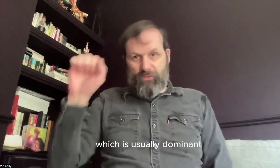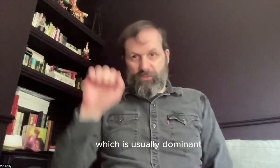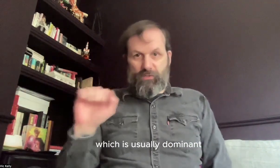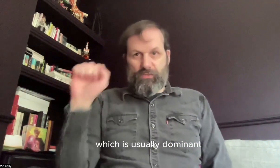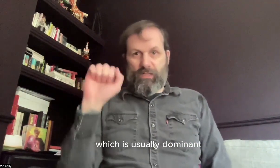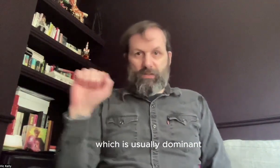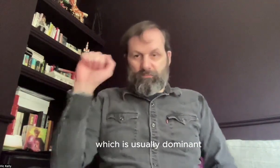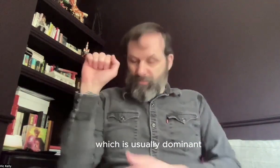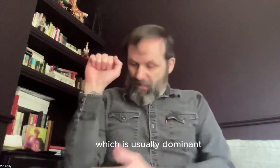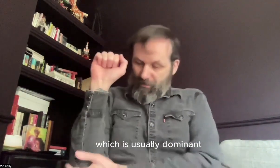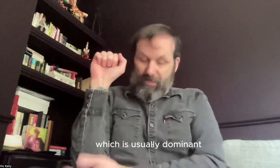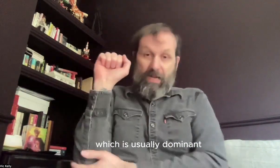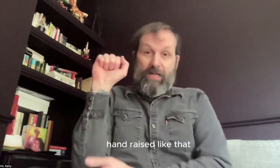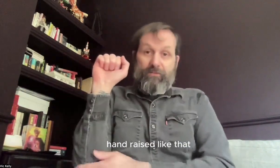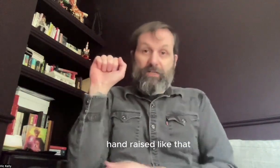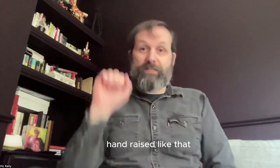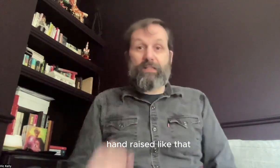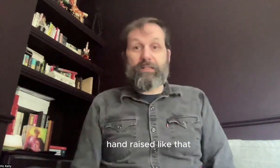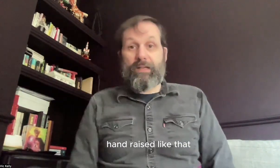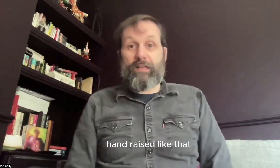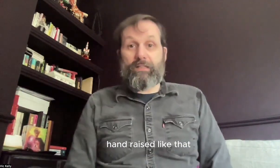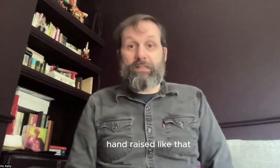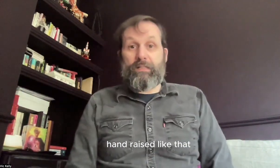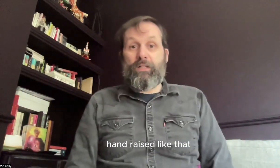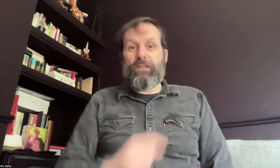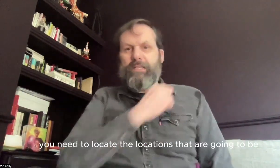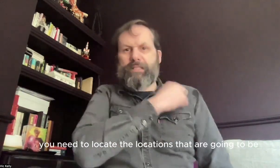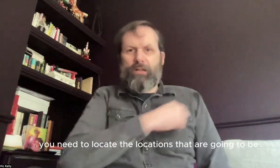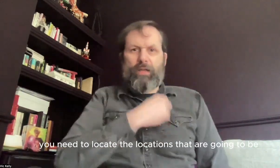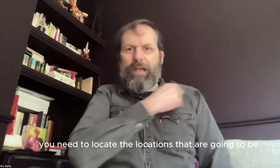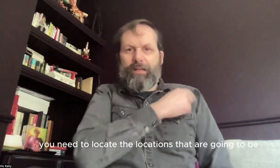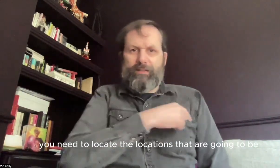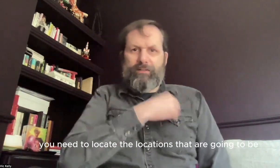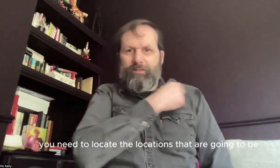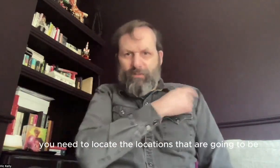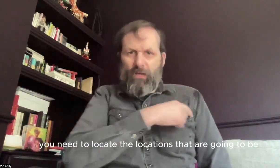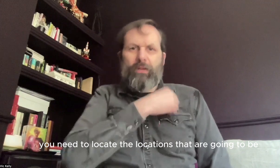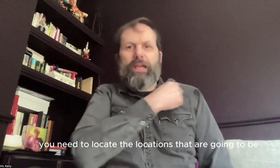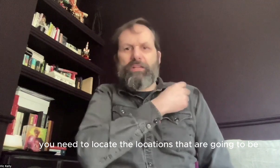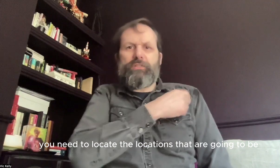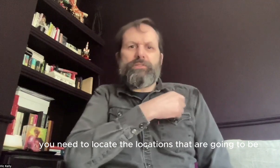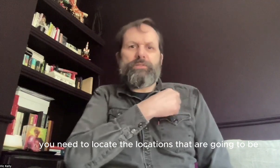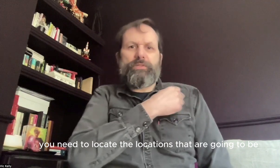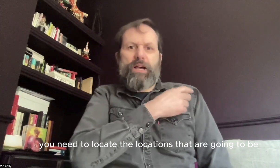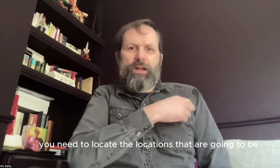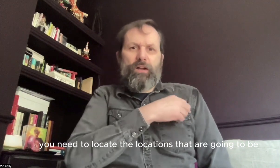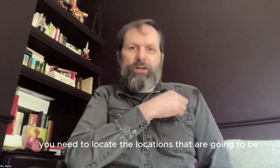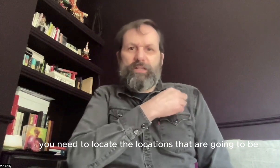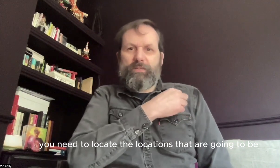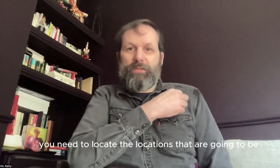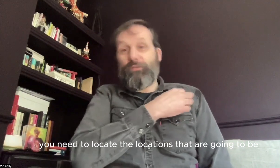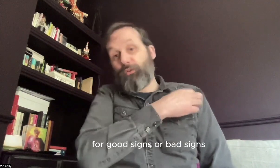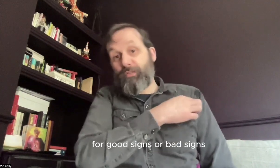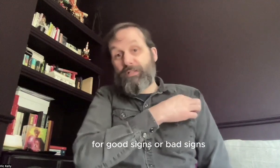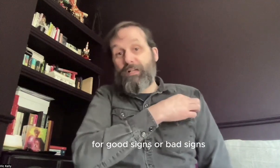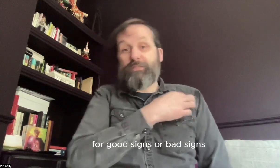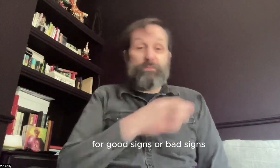is usually dominant hand raised like that. You need to locate the locations that are going to be for good signs or